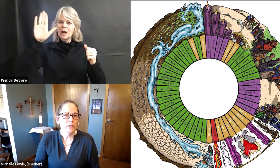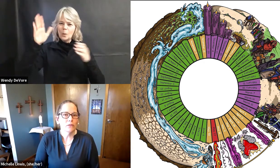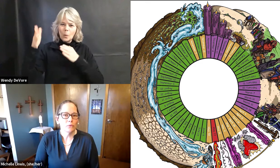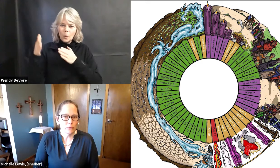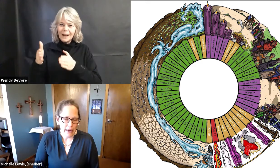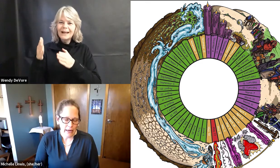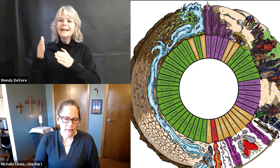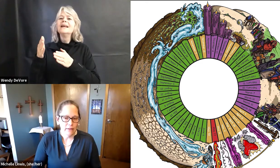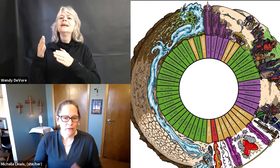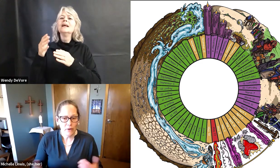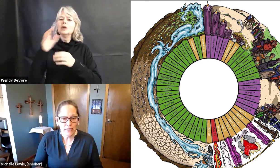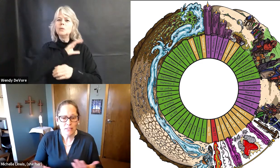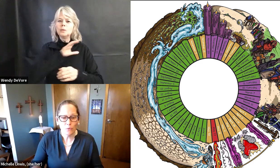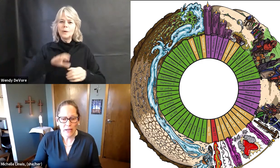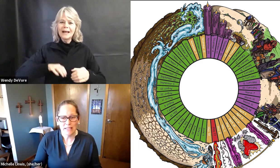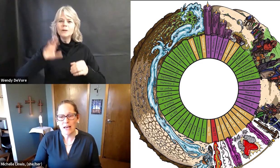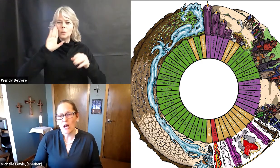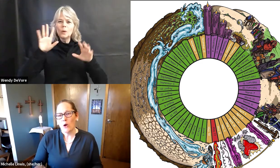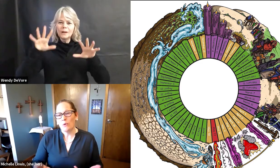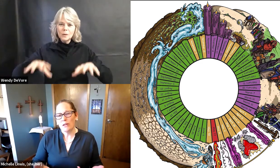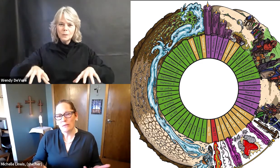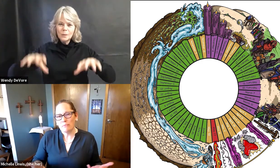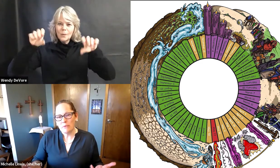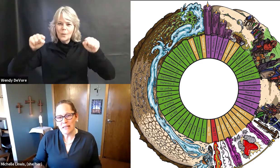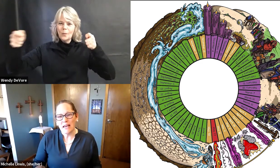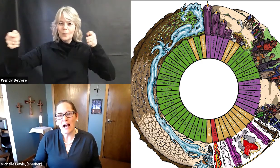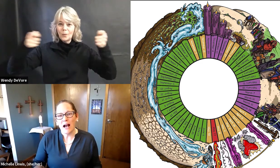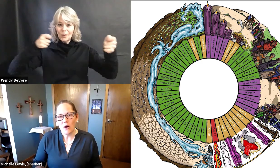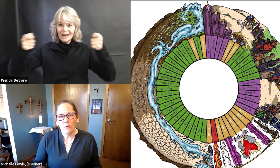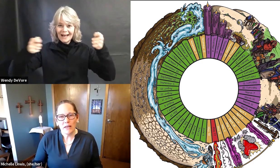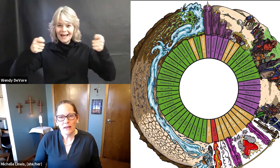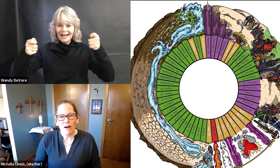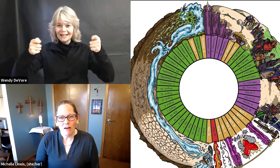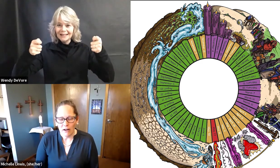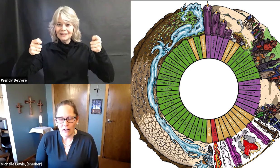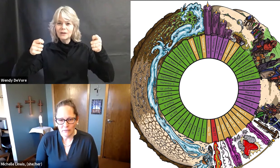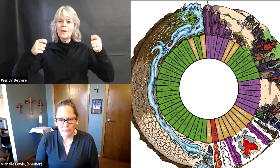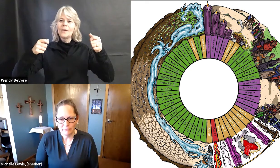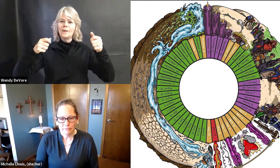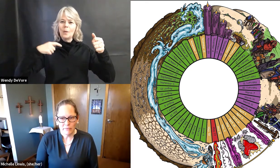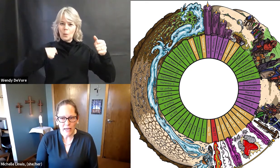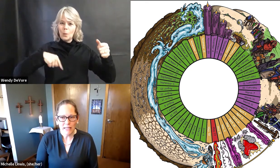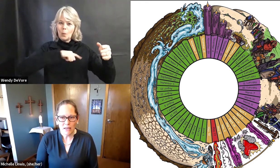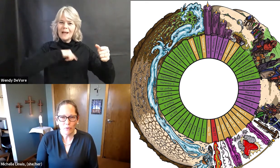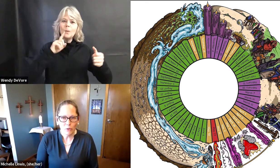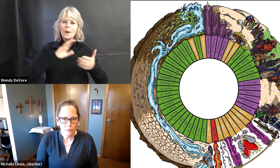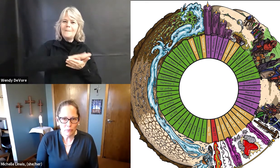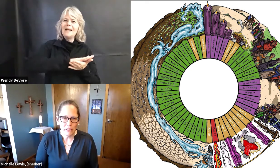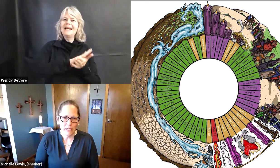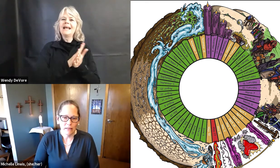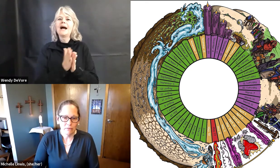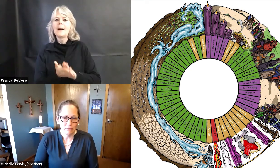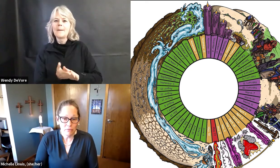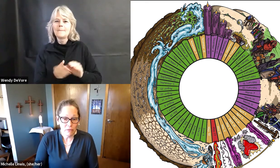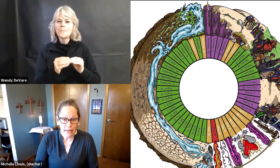Christ will reign. Christ's ways will be how we are. That's how the world will